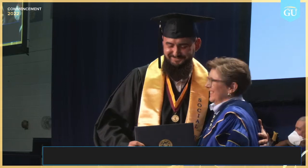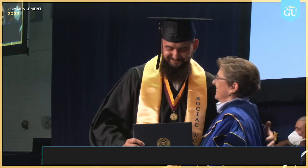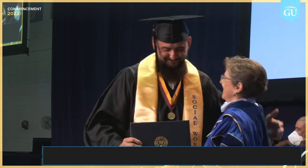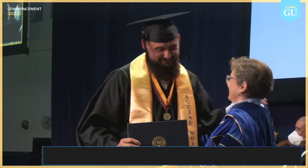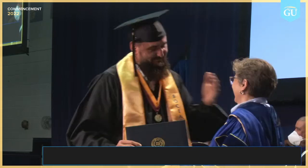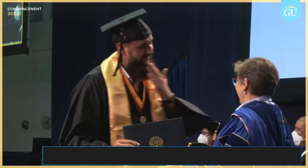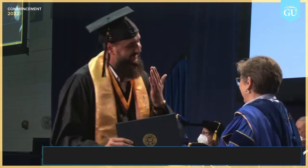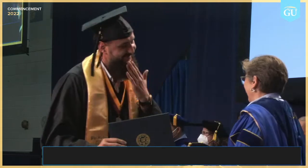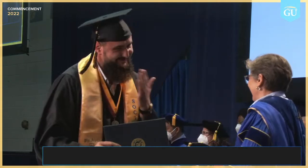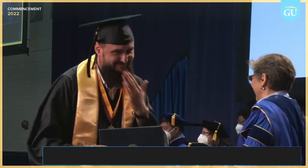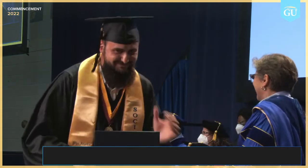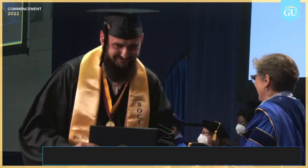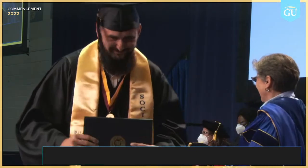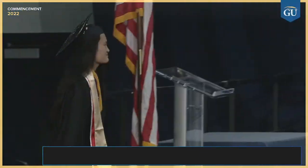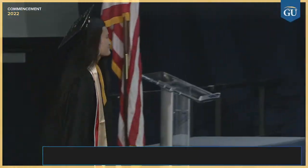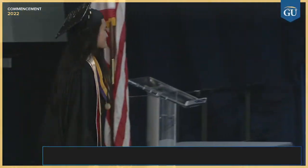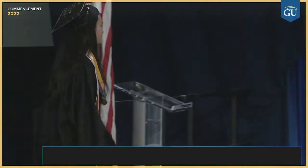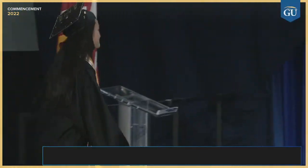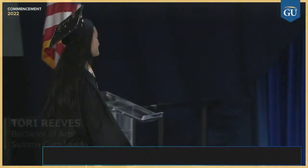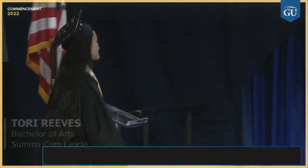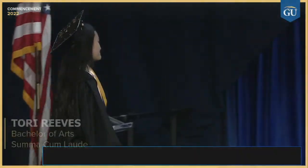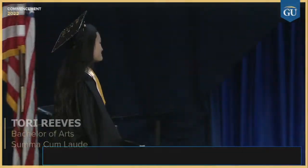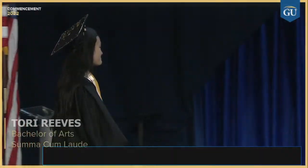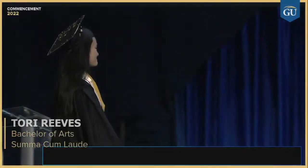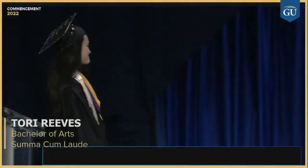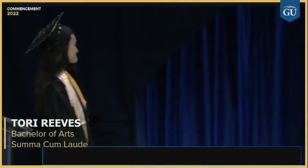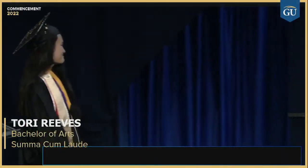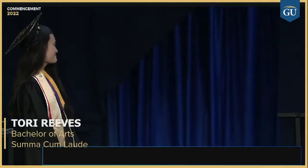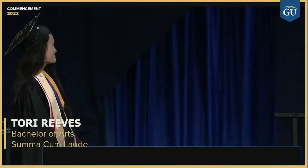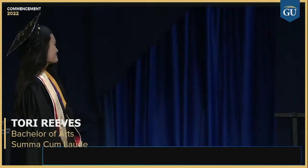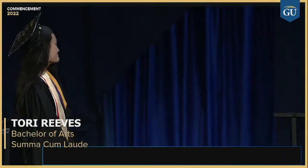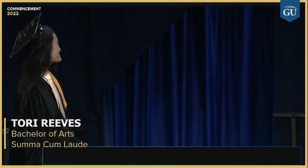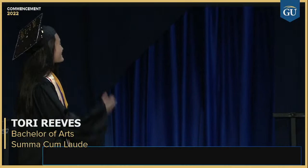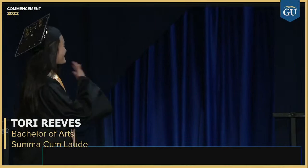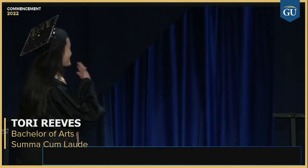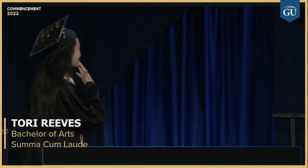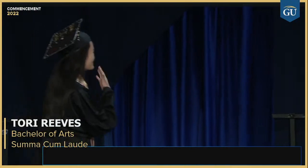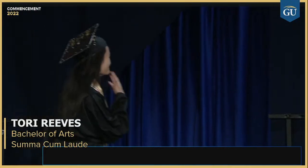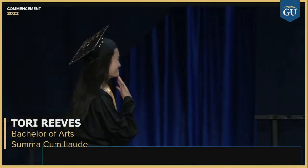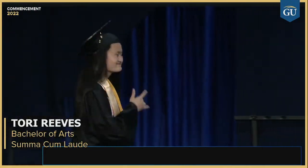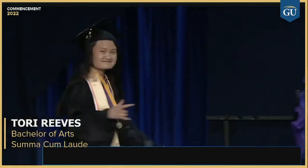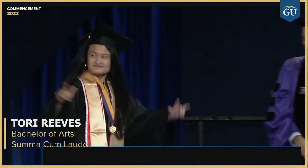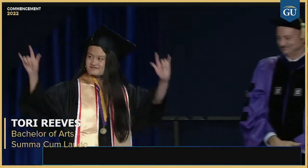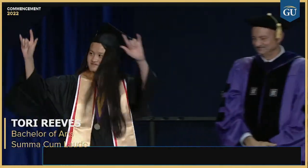Tori Rives, Bachelor of Arts, summa cum laude.